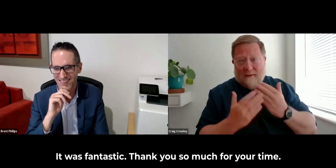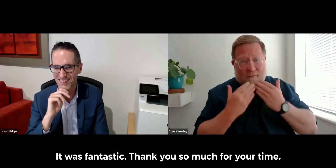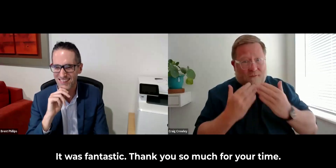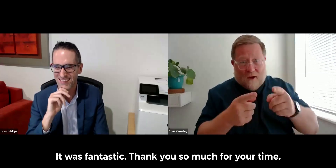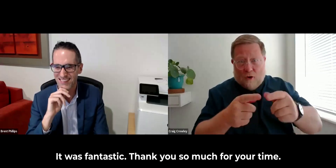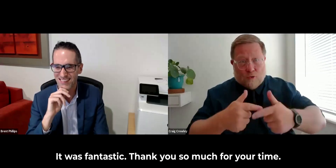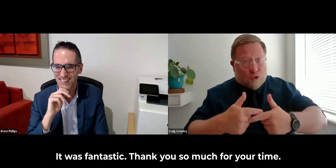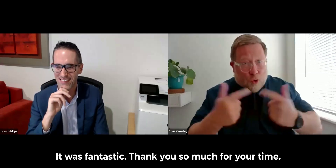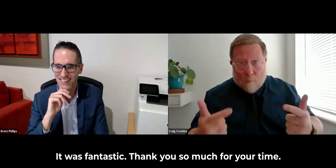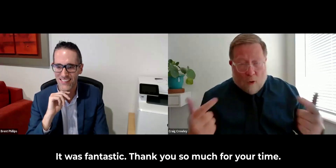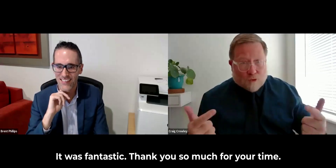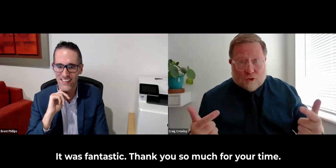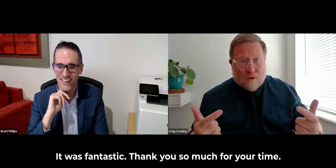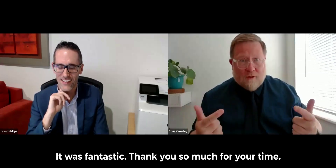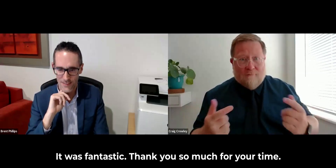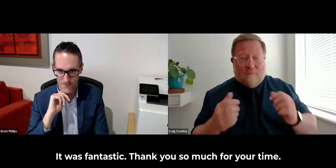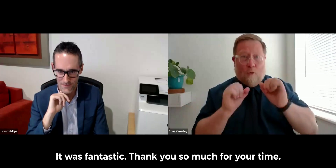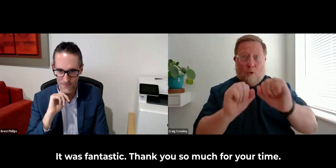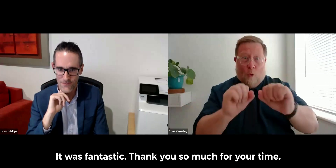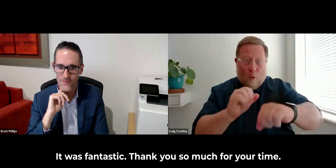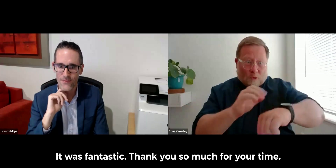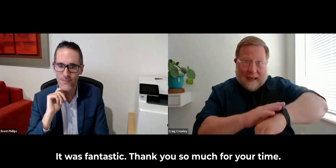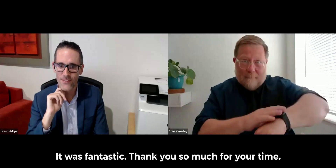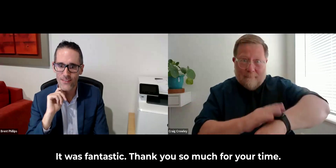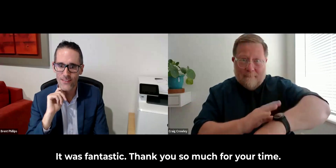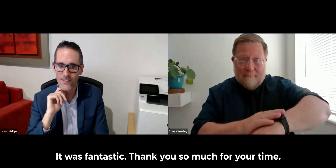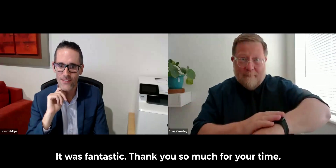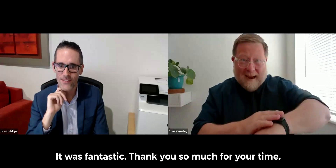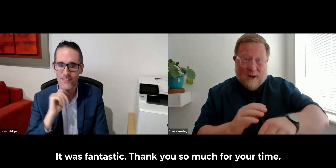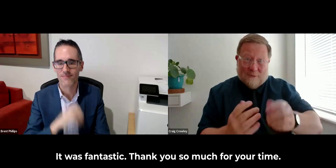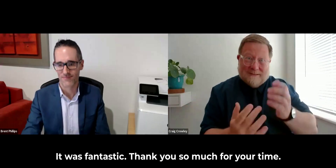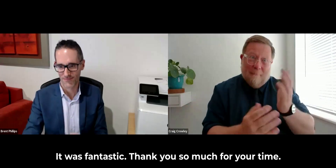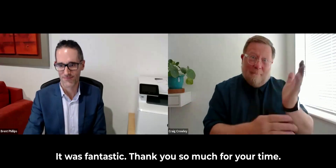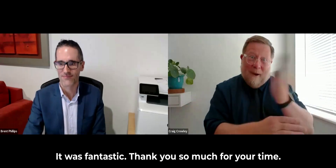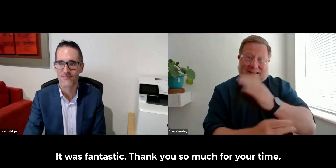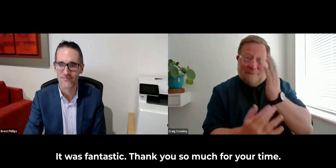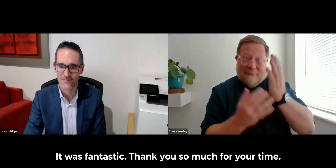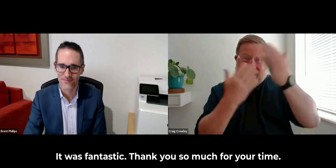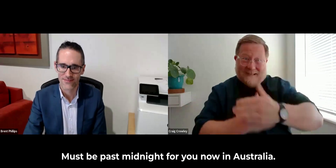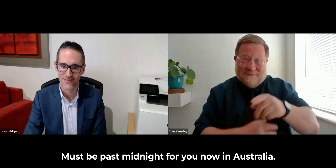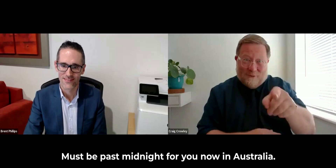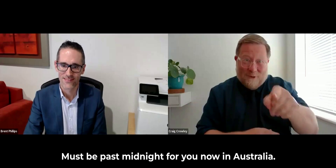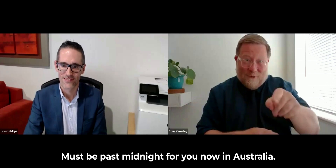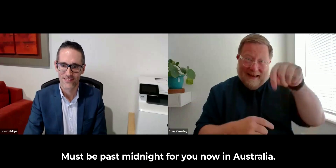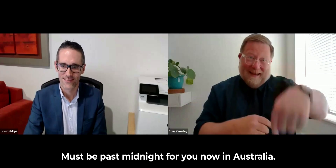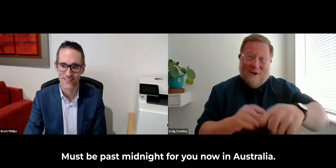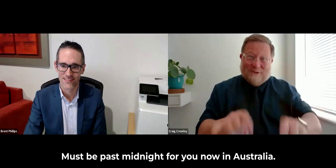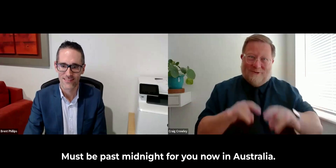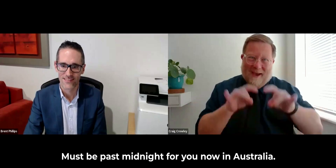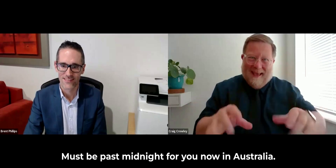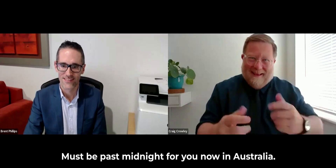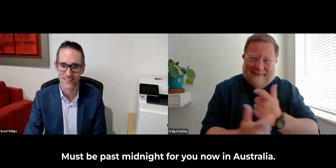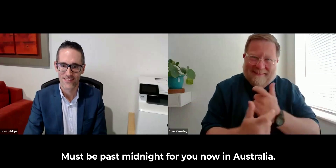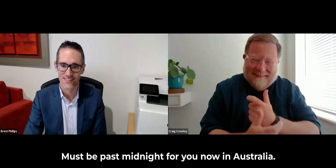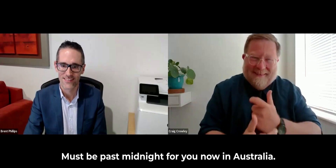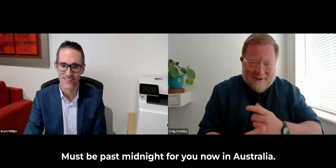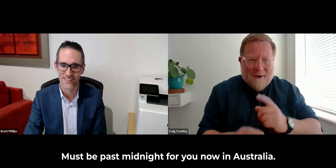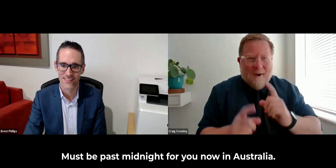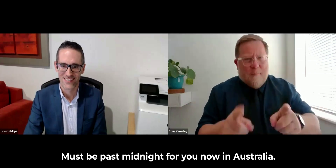was fantastic. Thank you so much for your time. Must be past midnight for you now in